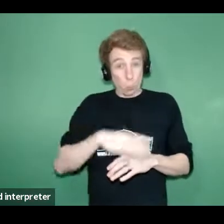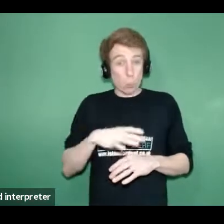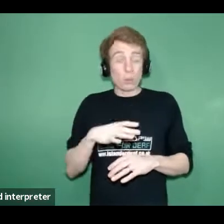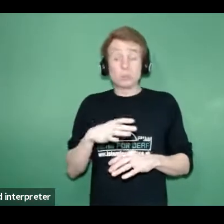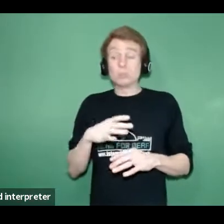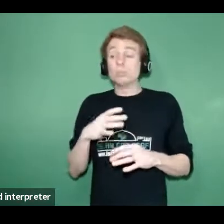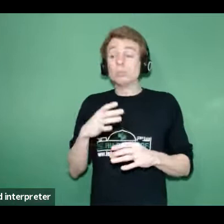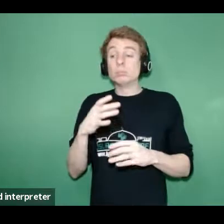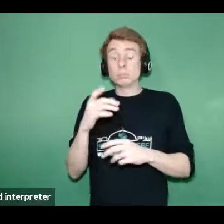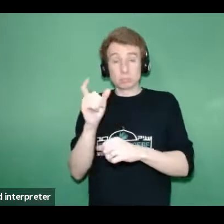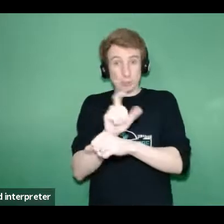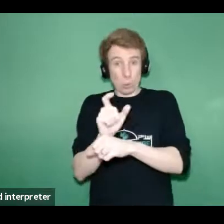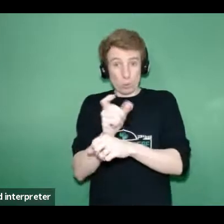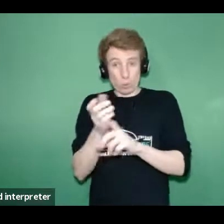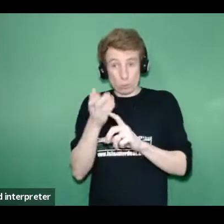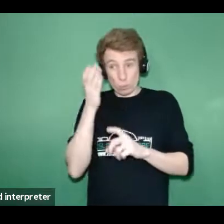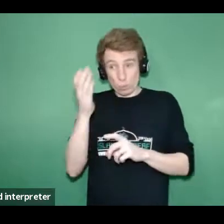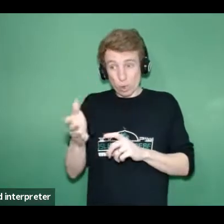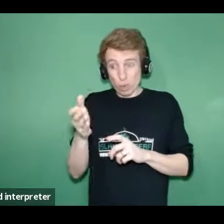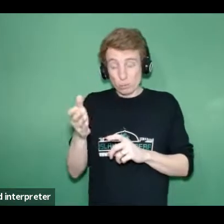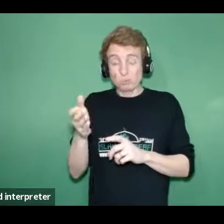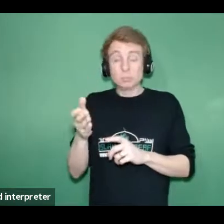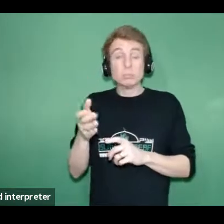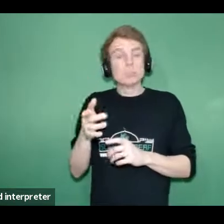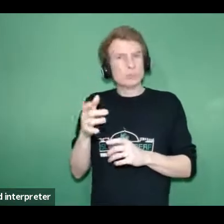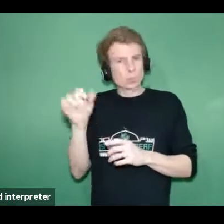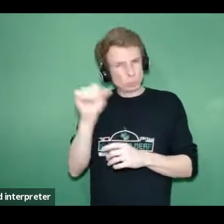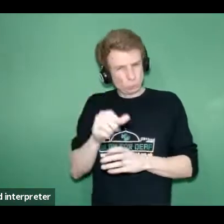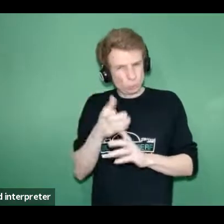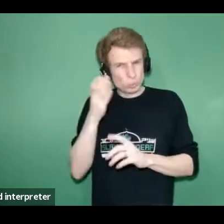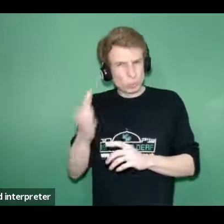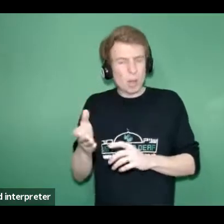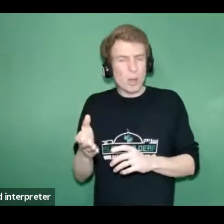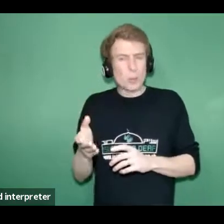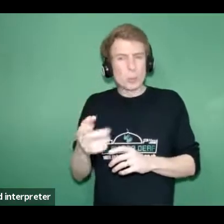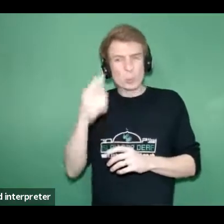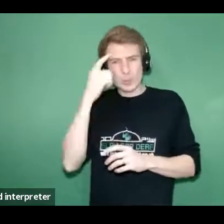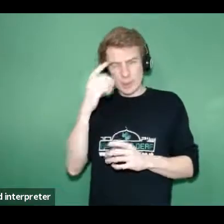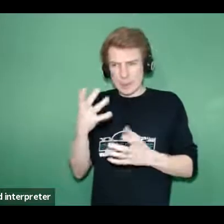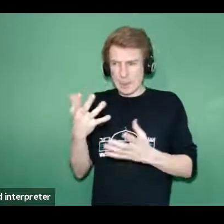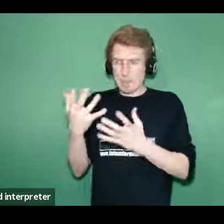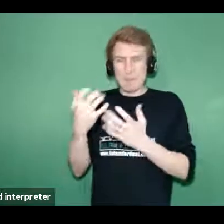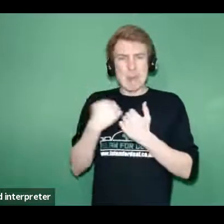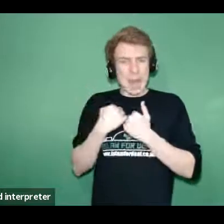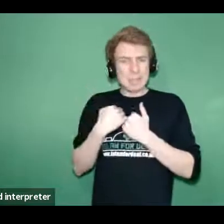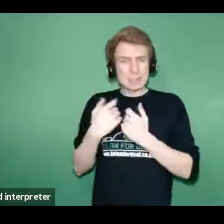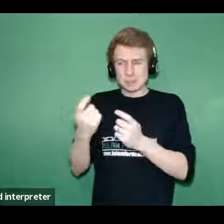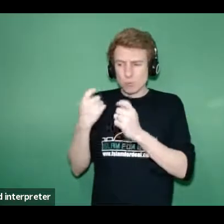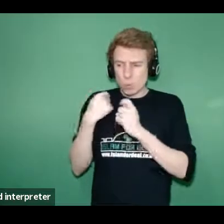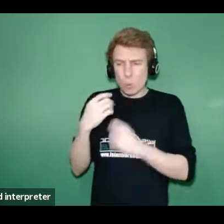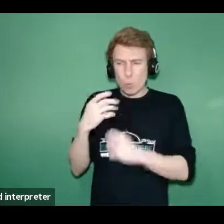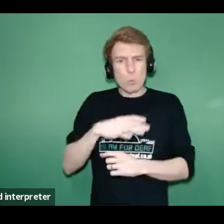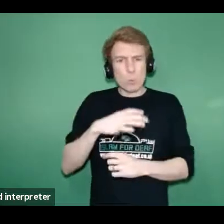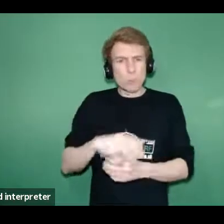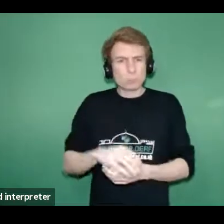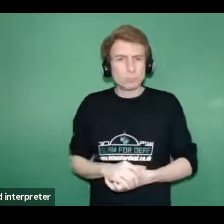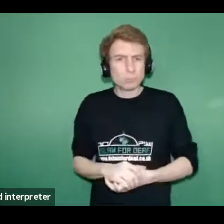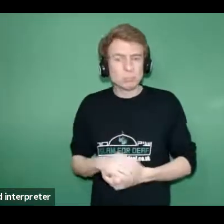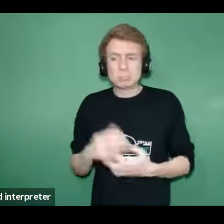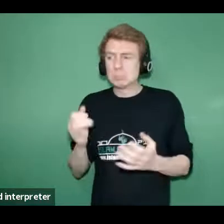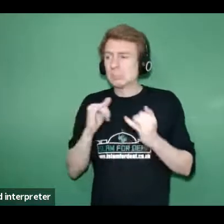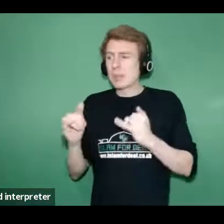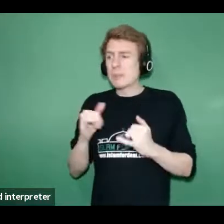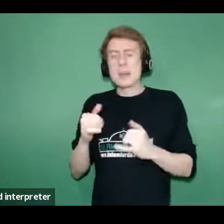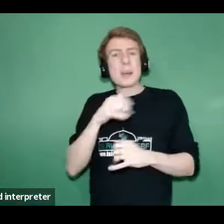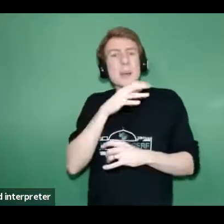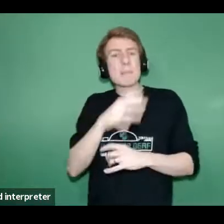masjid, then they must go to the masjid and attend the masjid. And the female, if she wants to be led by the imam, then she cannot